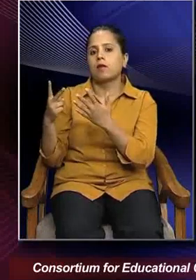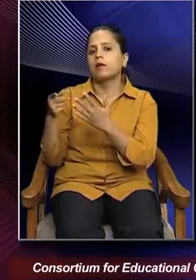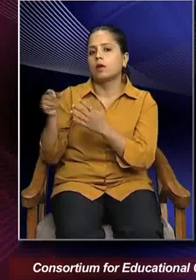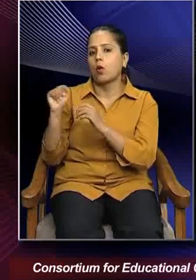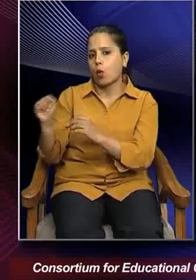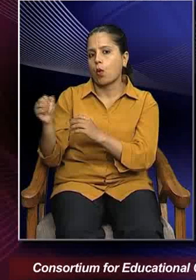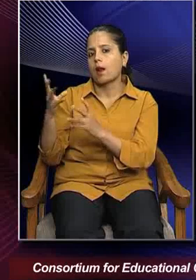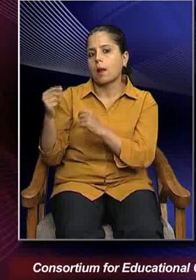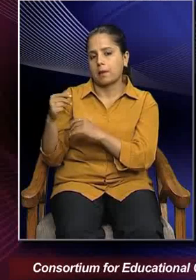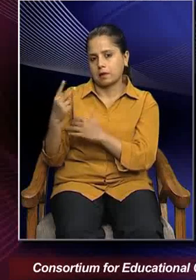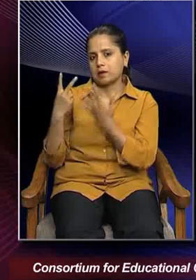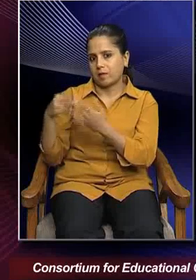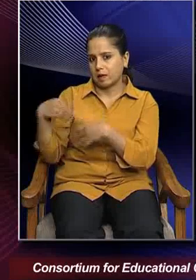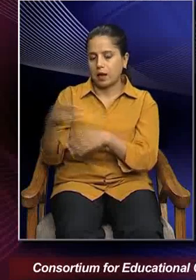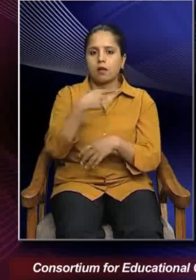category.